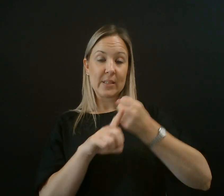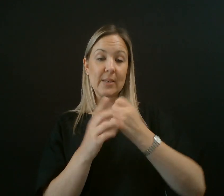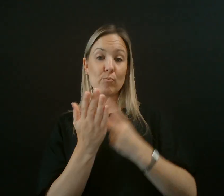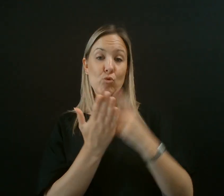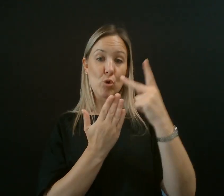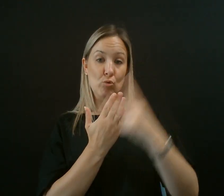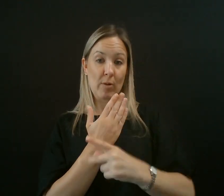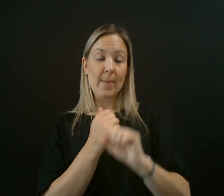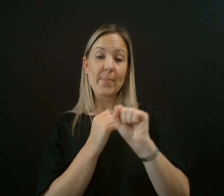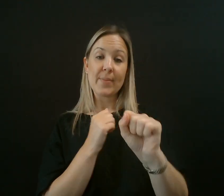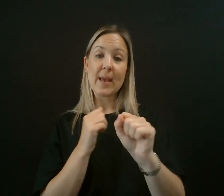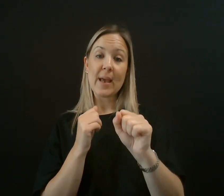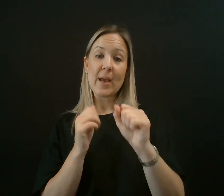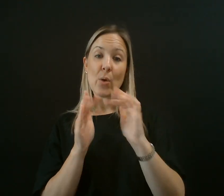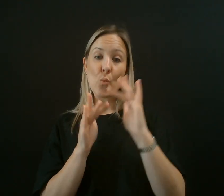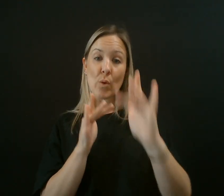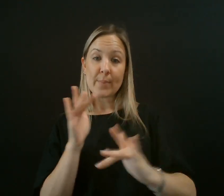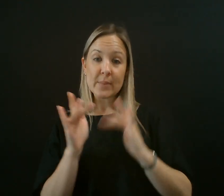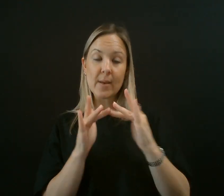website is